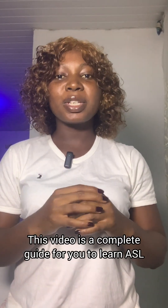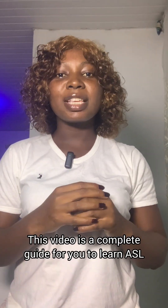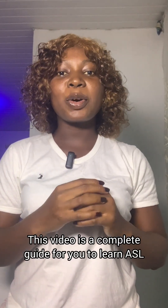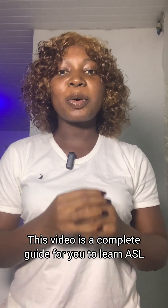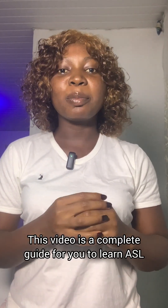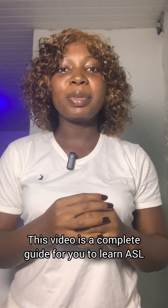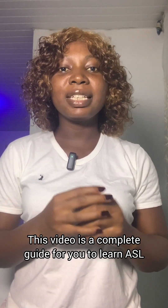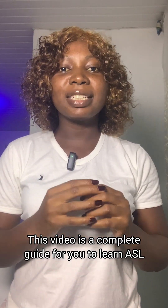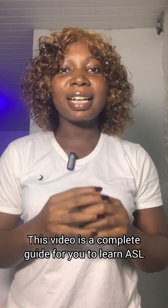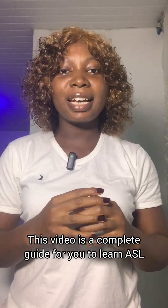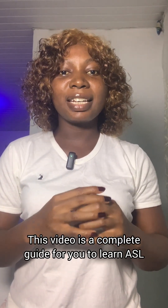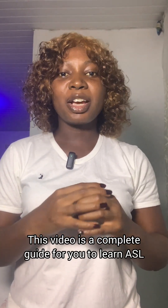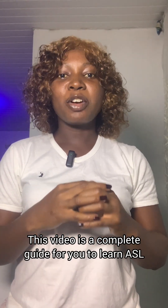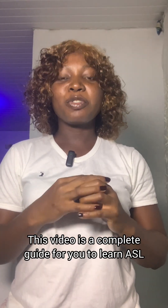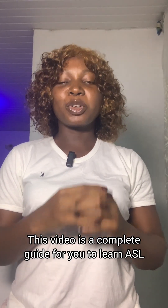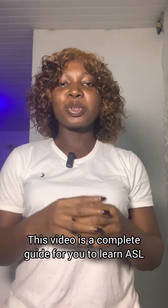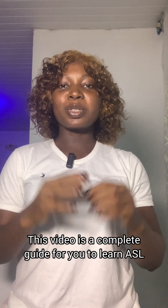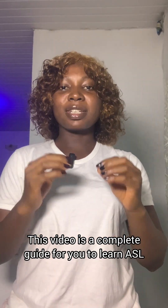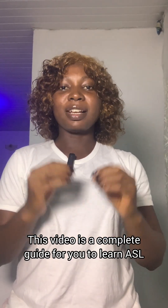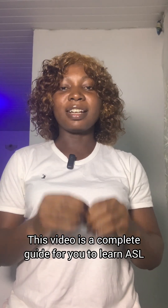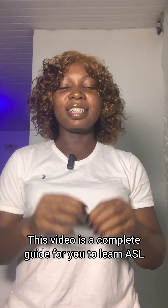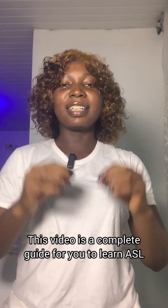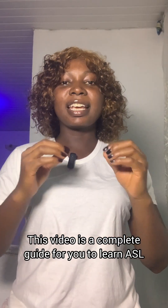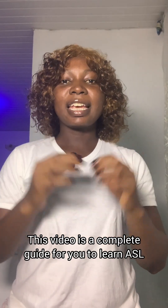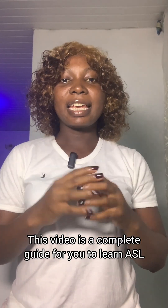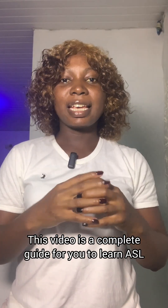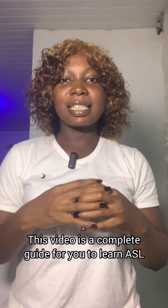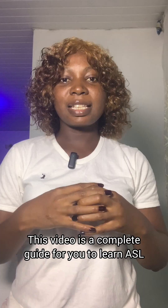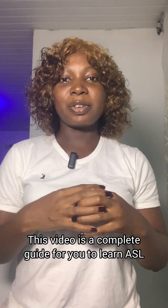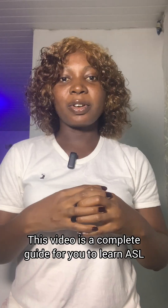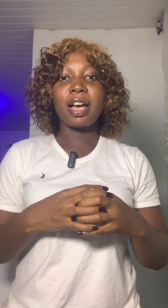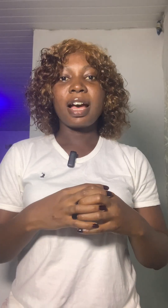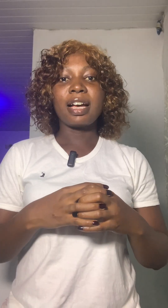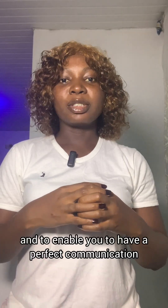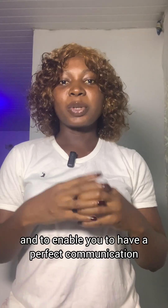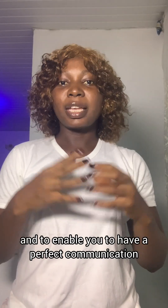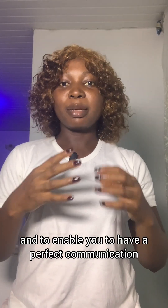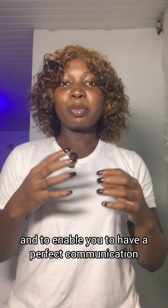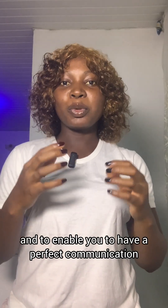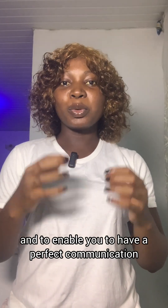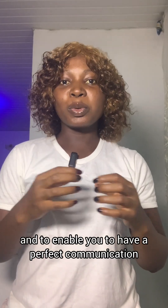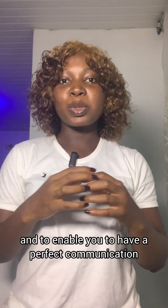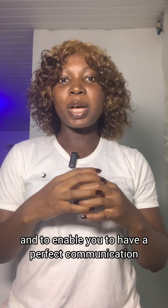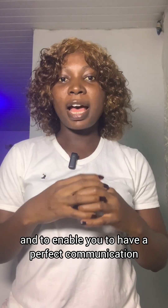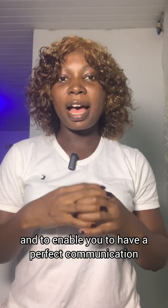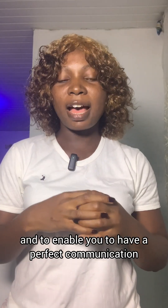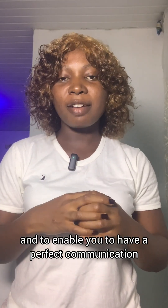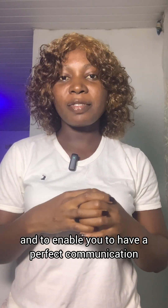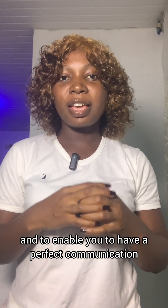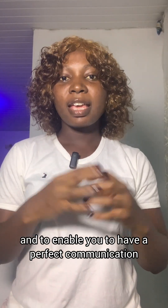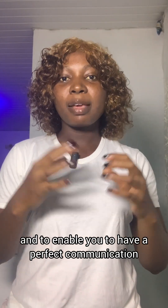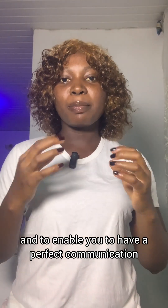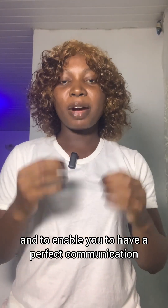a complete guide for you to learn ASL and to enable you to have a